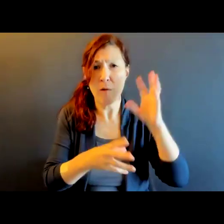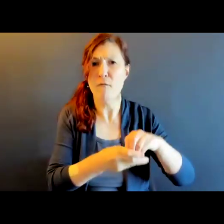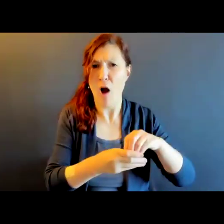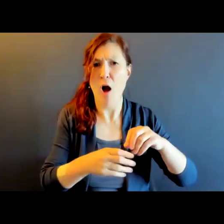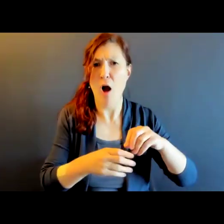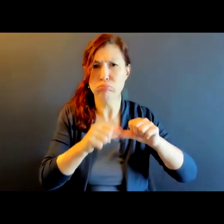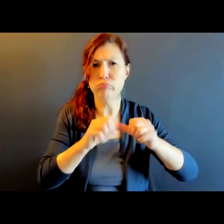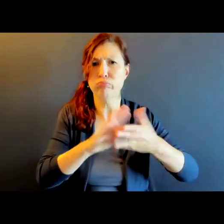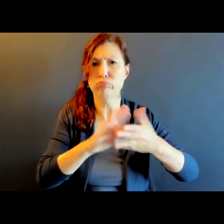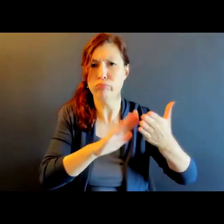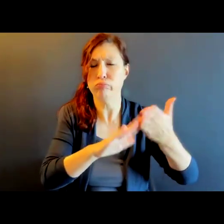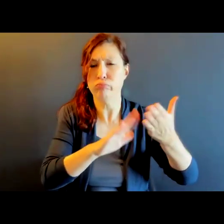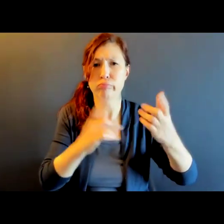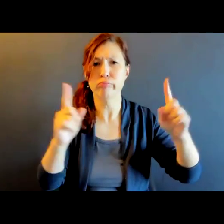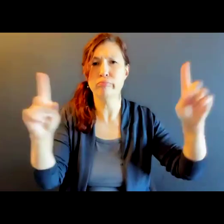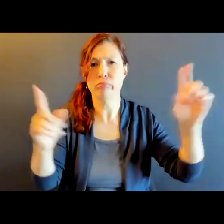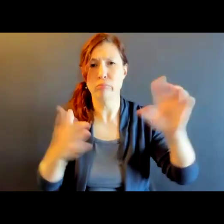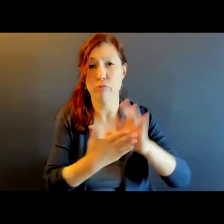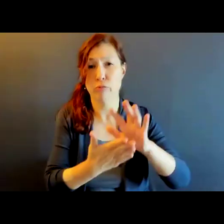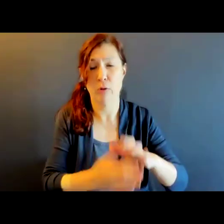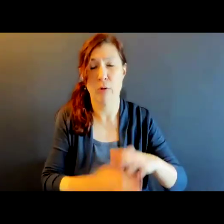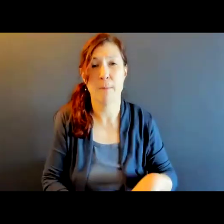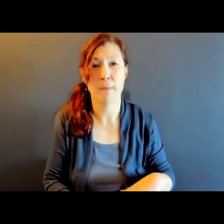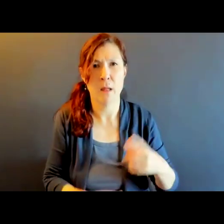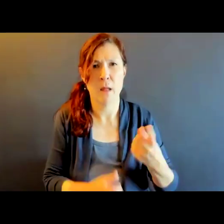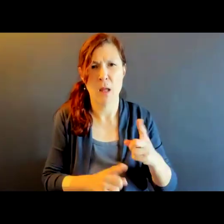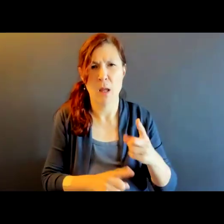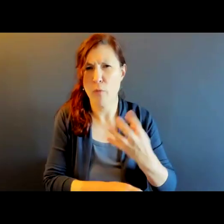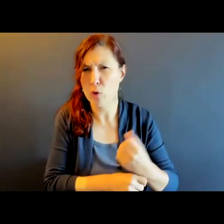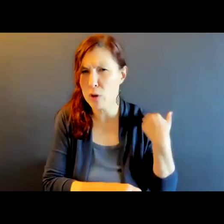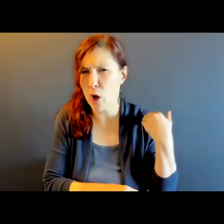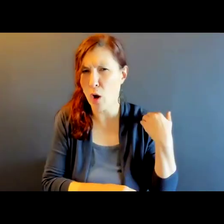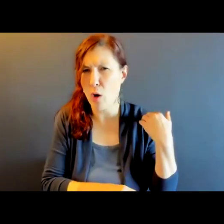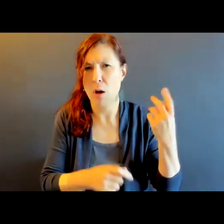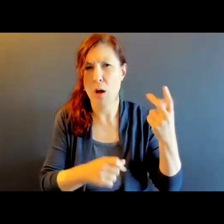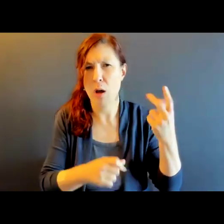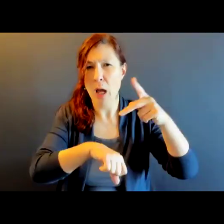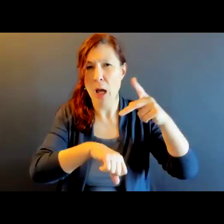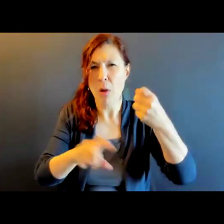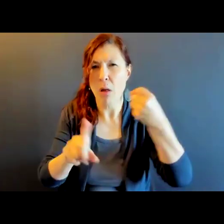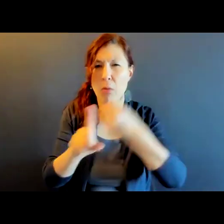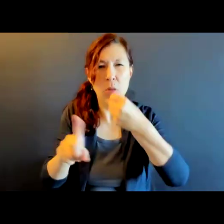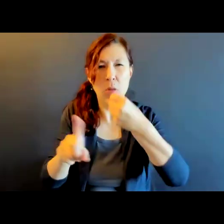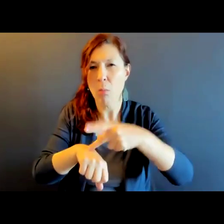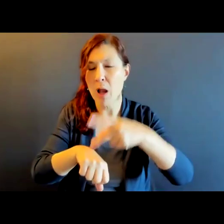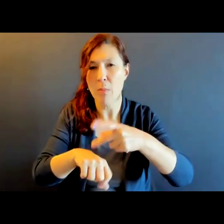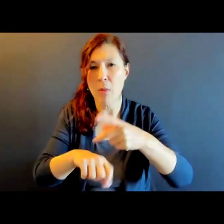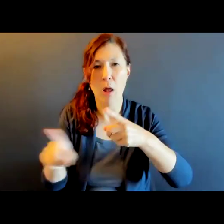that it served. But 4 years ago, I believe, when the principal was attacked and knocked